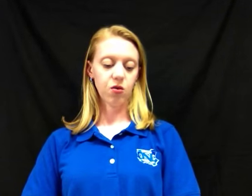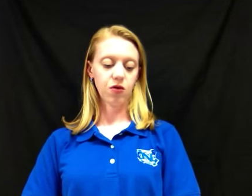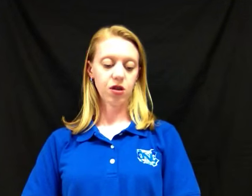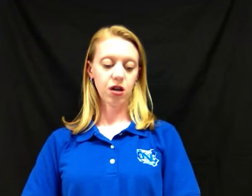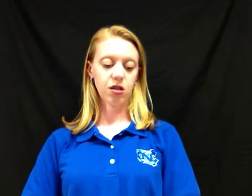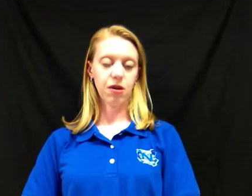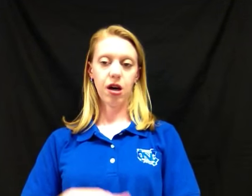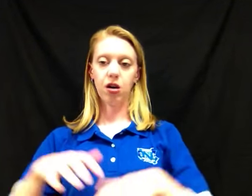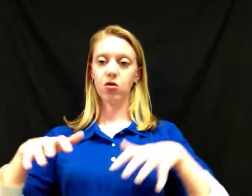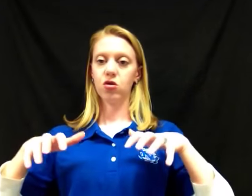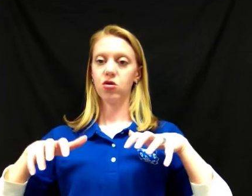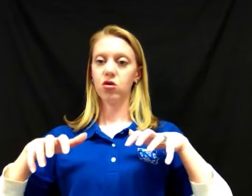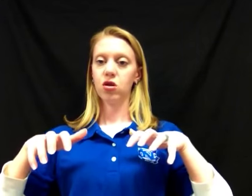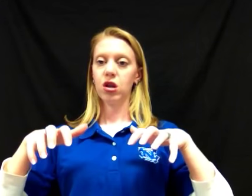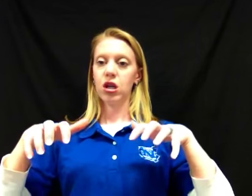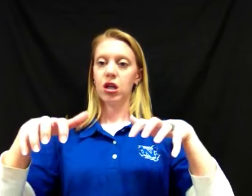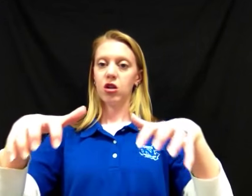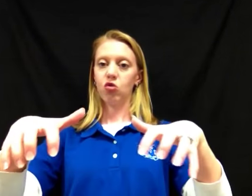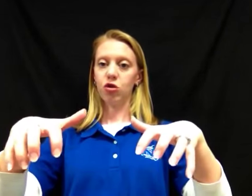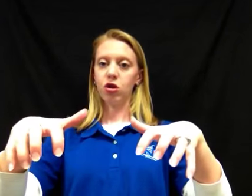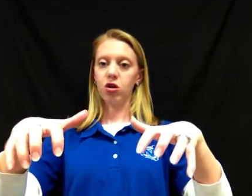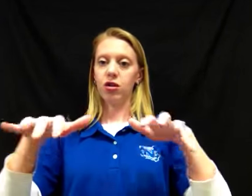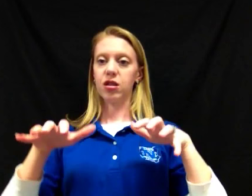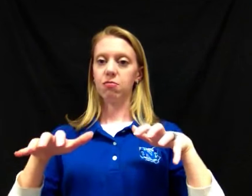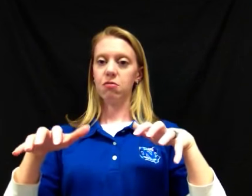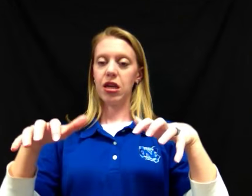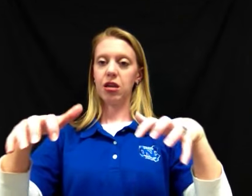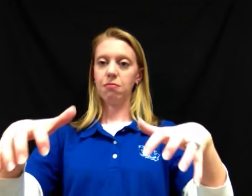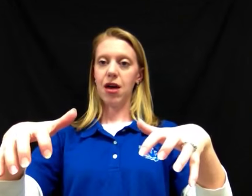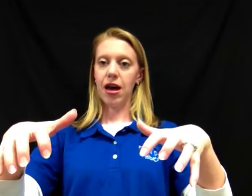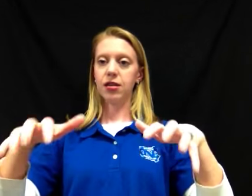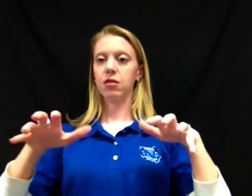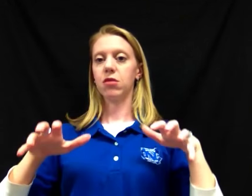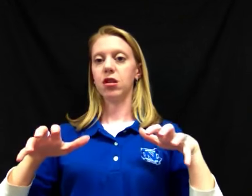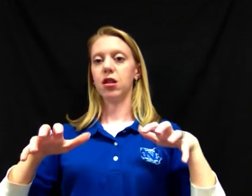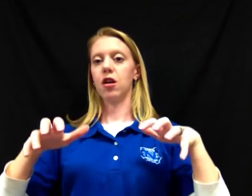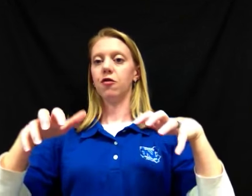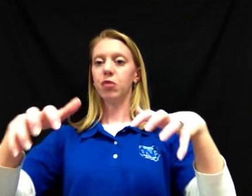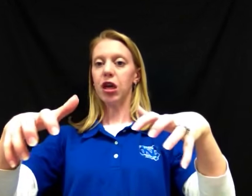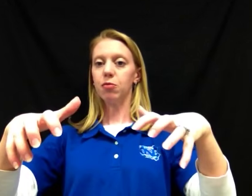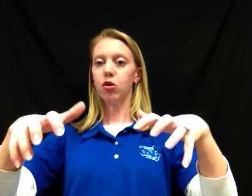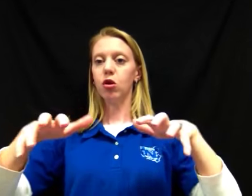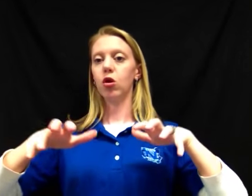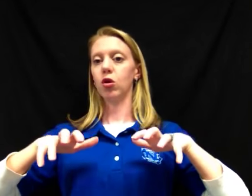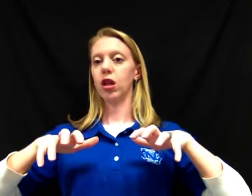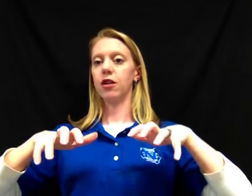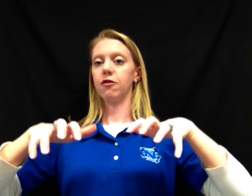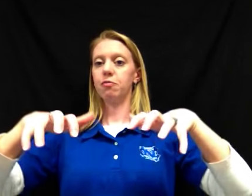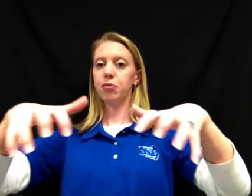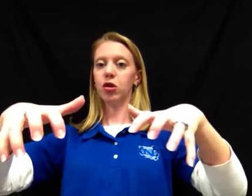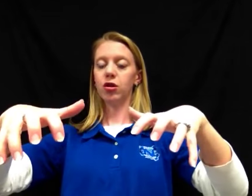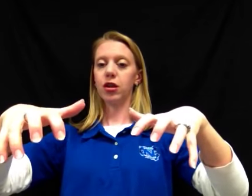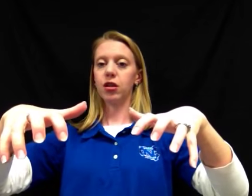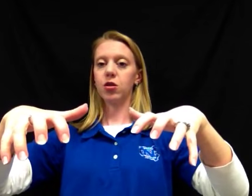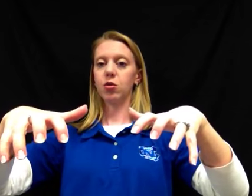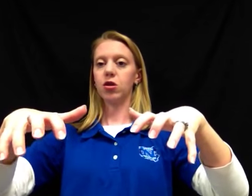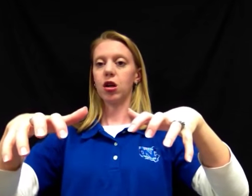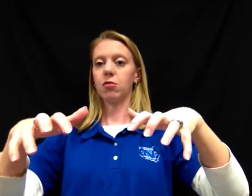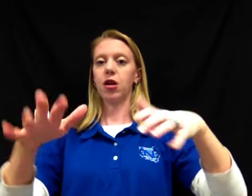we've talked about. Your book calls this many mass. It means a lot of people or a lot of buildings. We would talk about